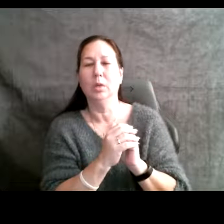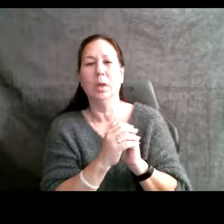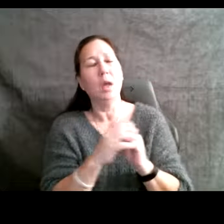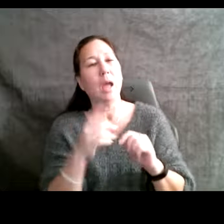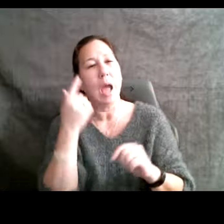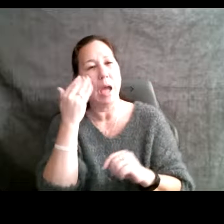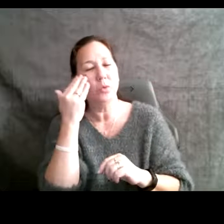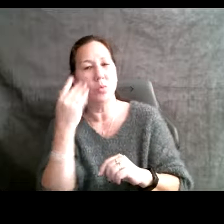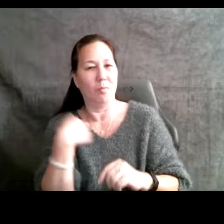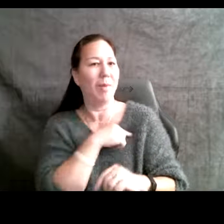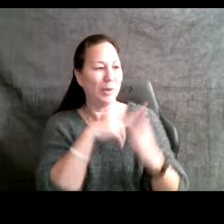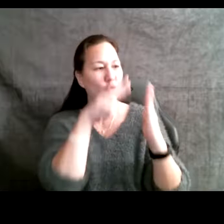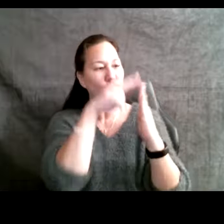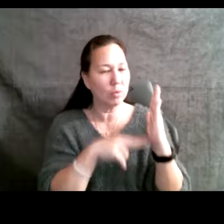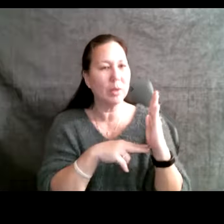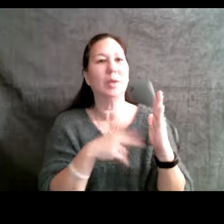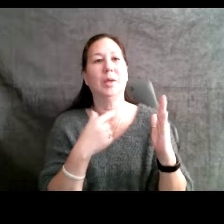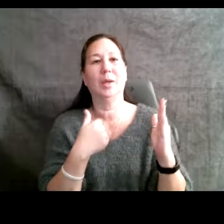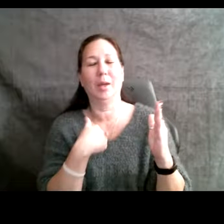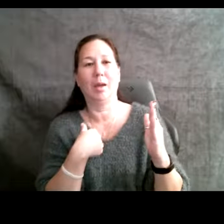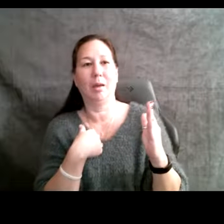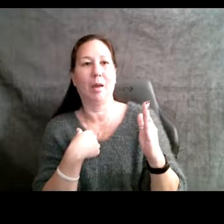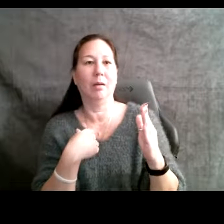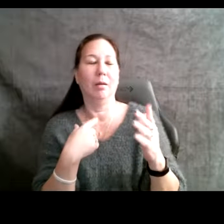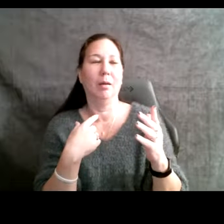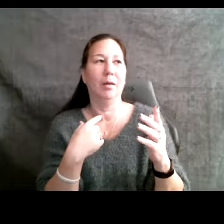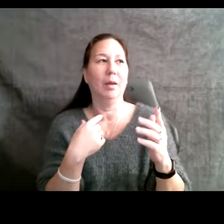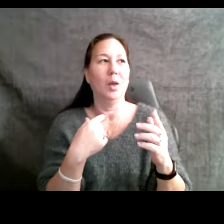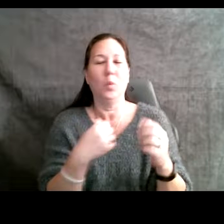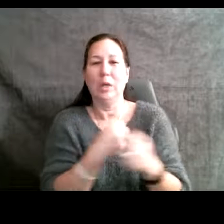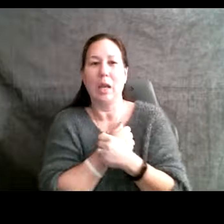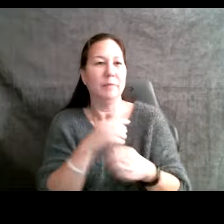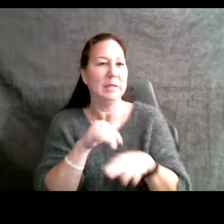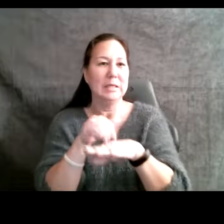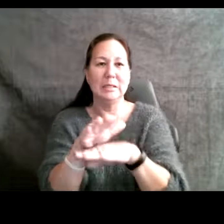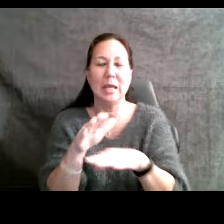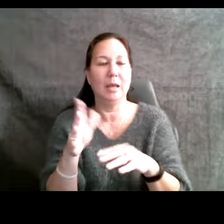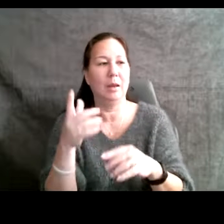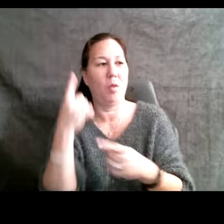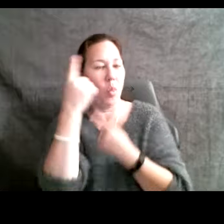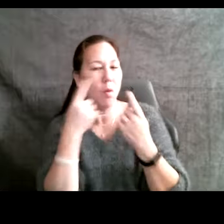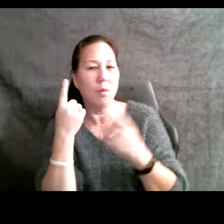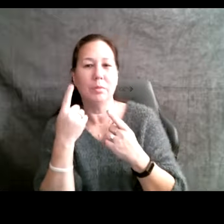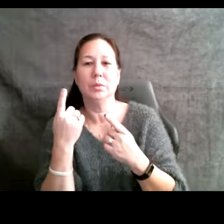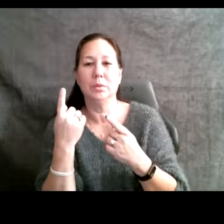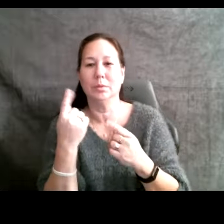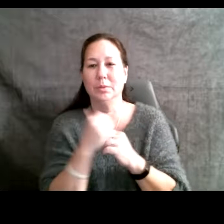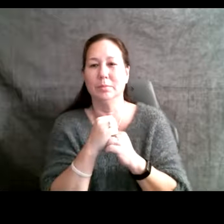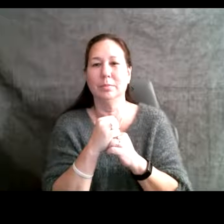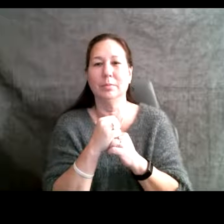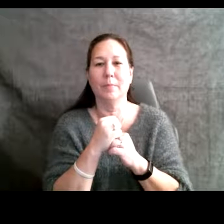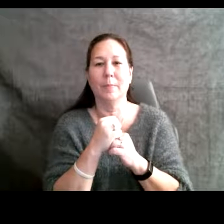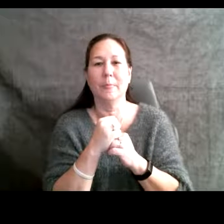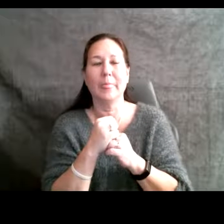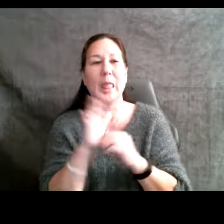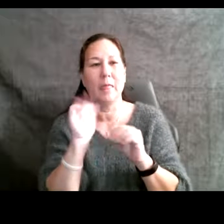know, would love to send in kind of thoughts, and if we could kind of figure out the forum to do that in advance, that'd be great as